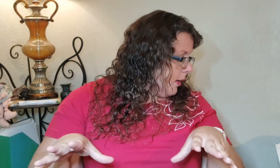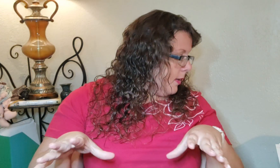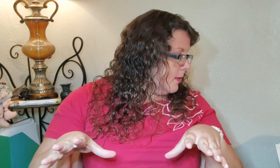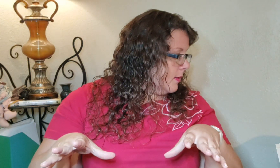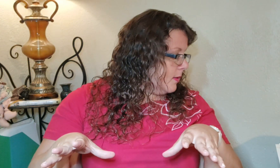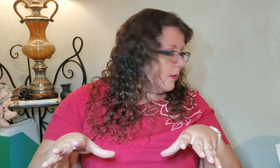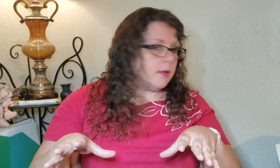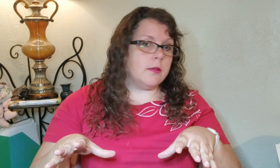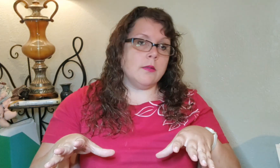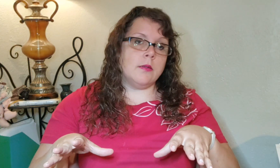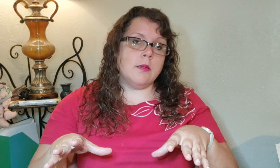lost,